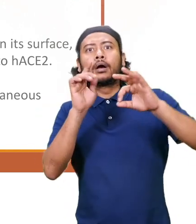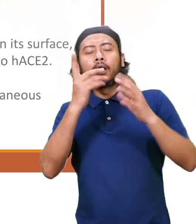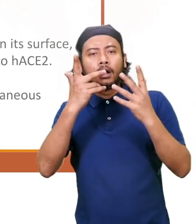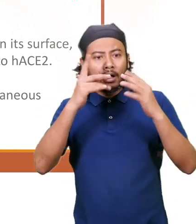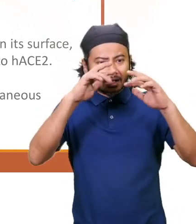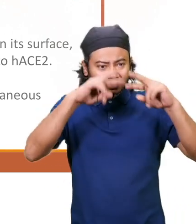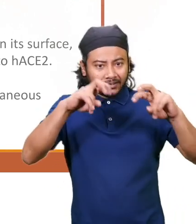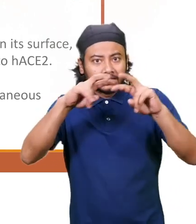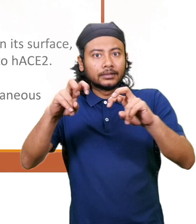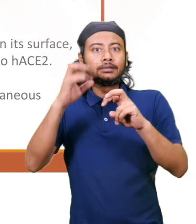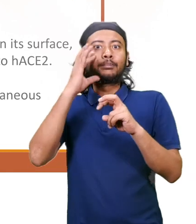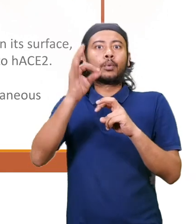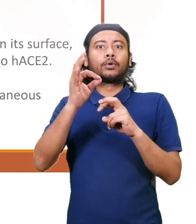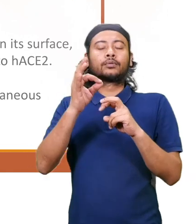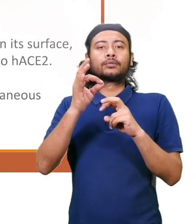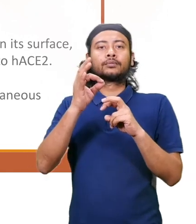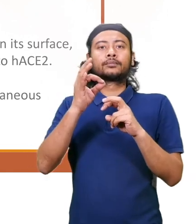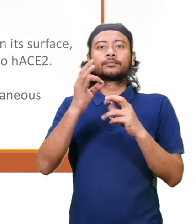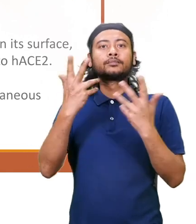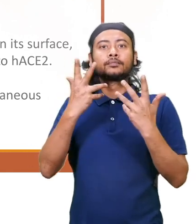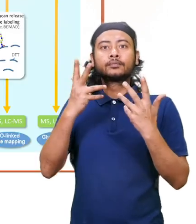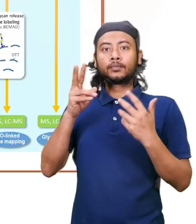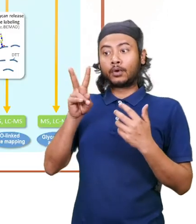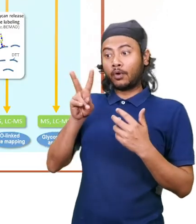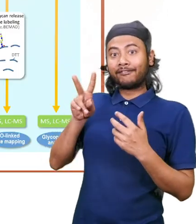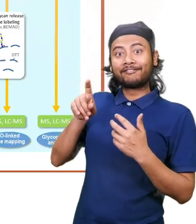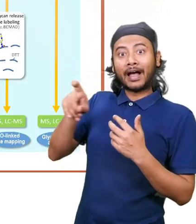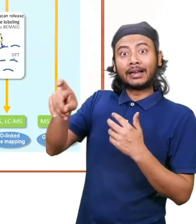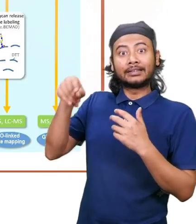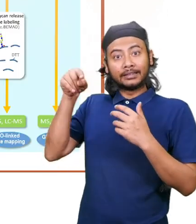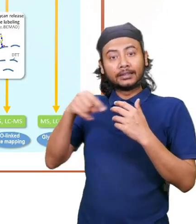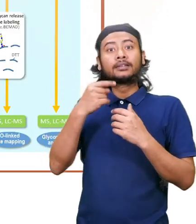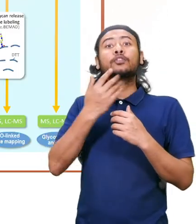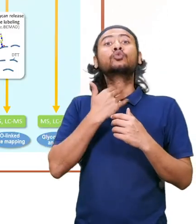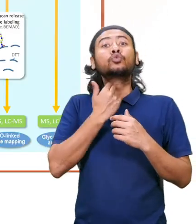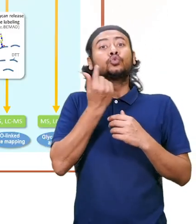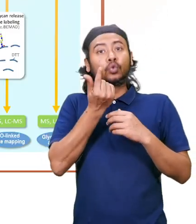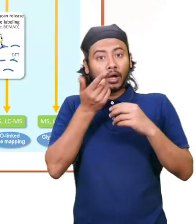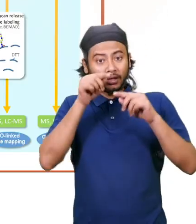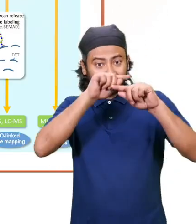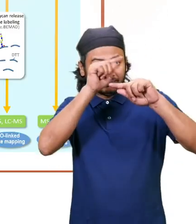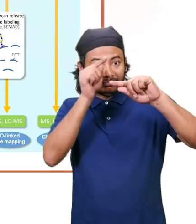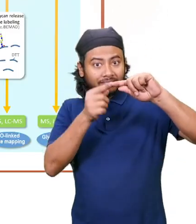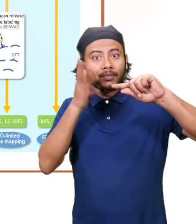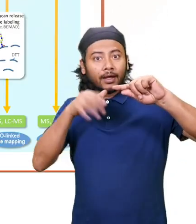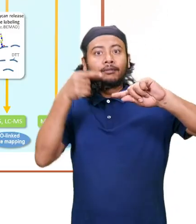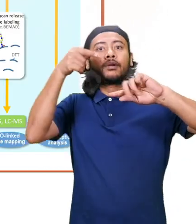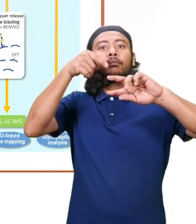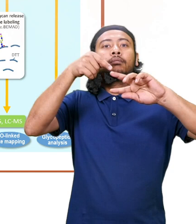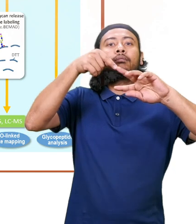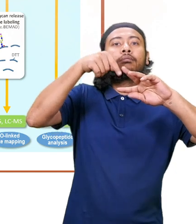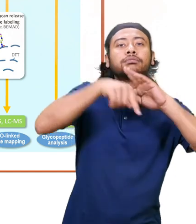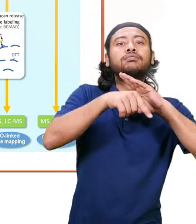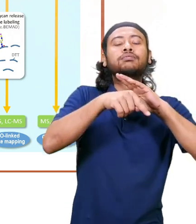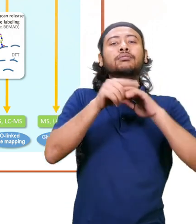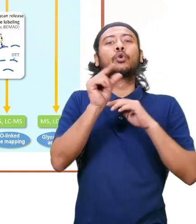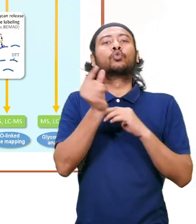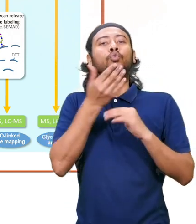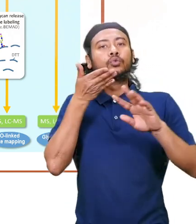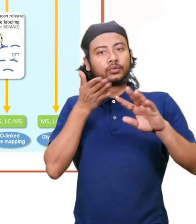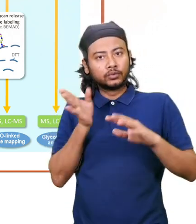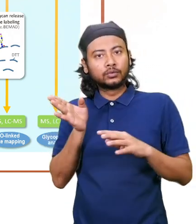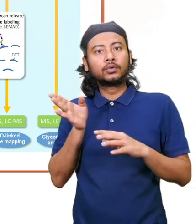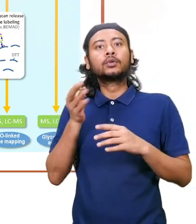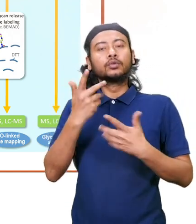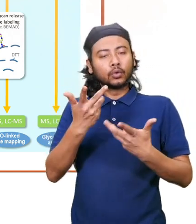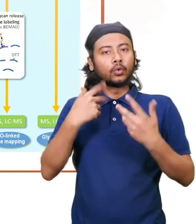So this figure shows the experimental approaches that we used for the determination of